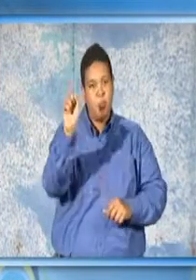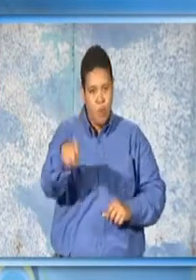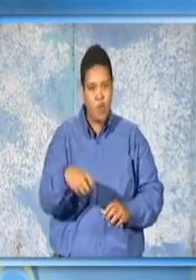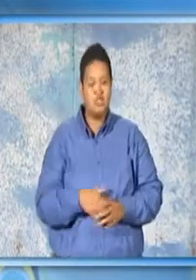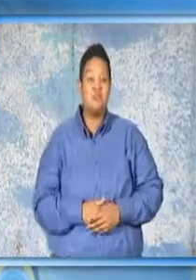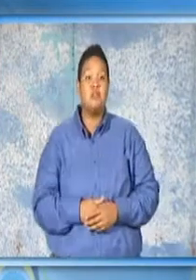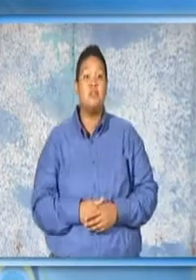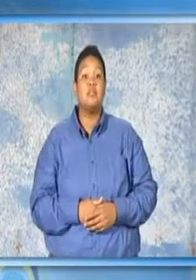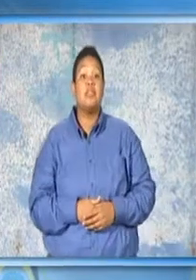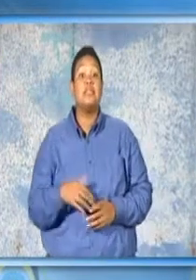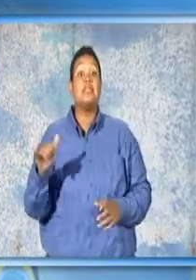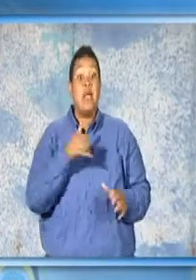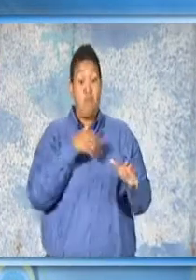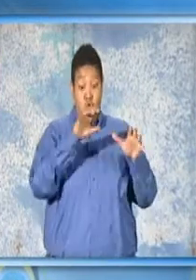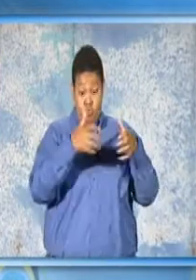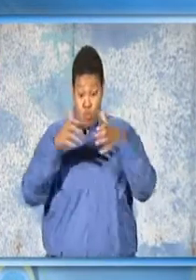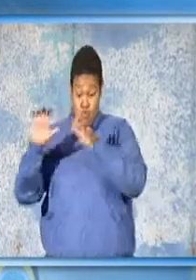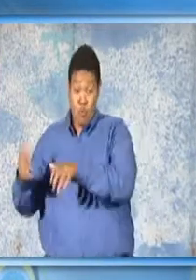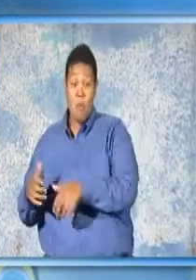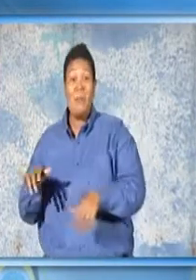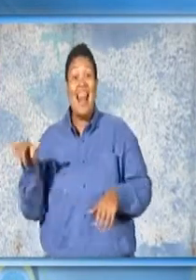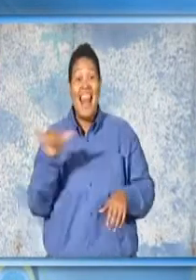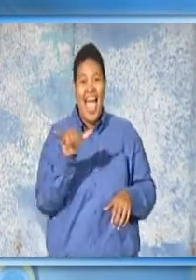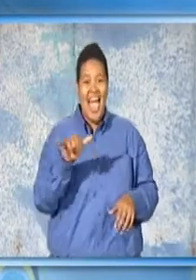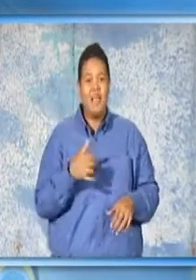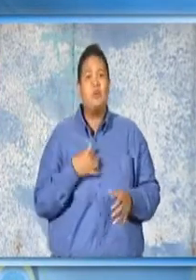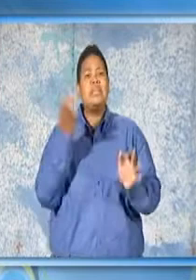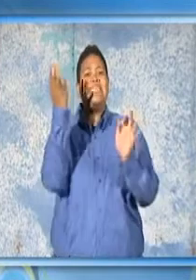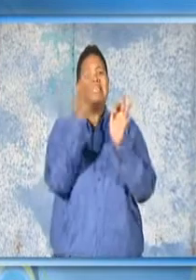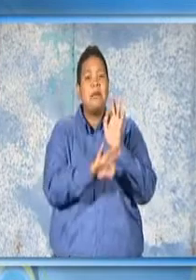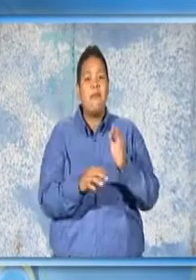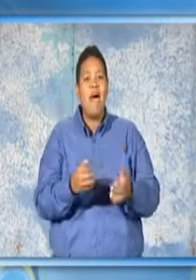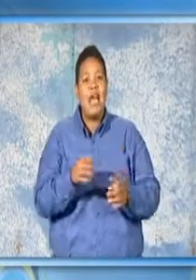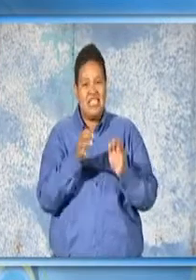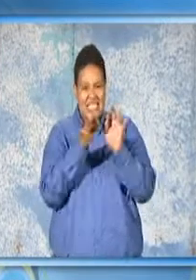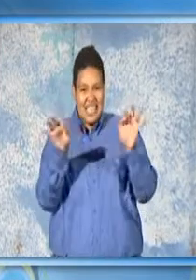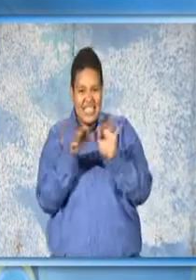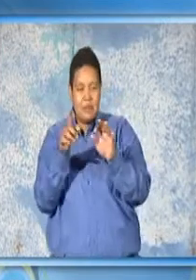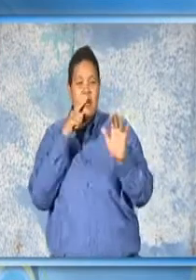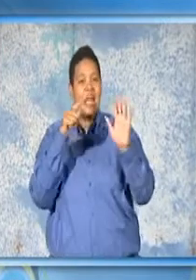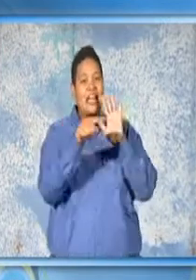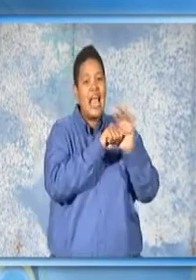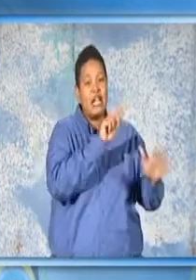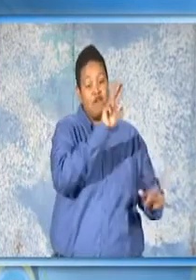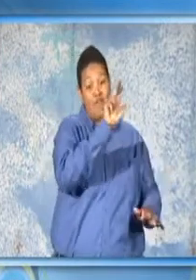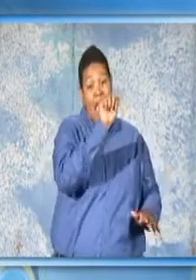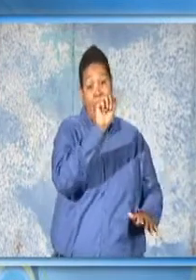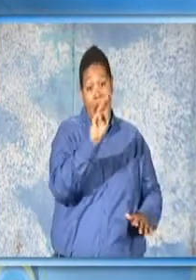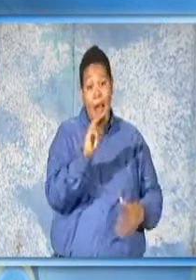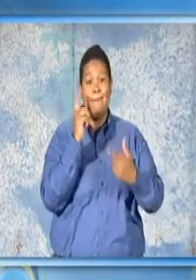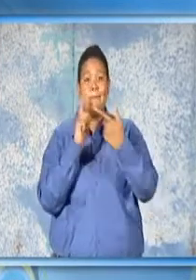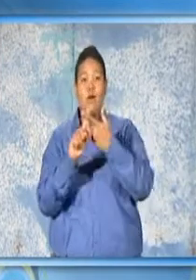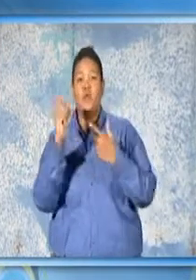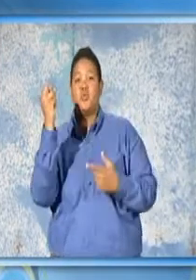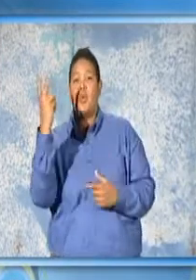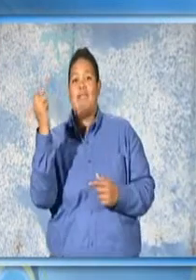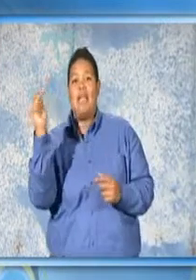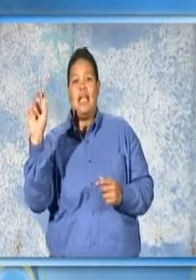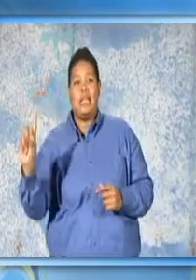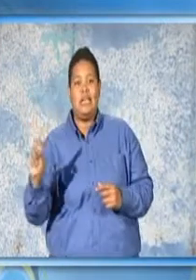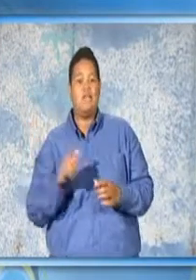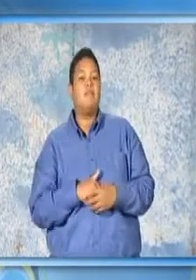Now that we have grouped the like terms, we can simplify the expression to negative 3am plus 12ad.